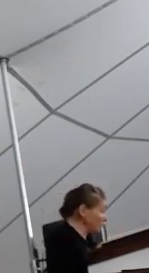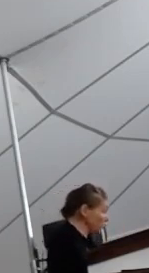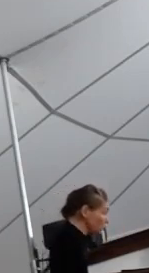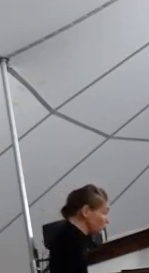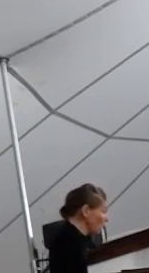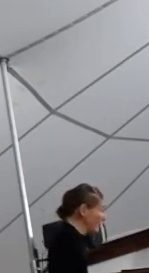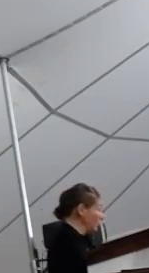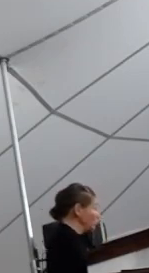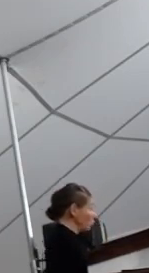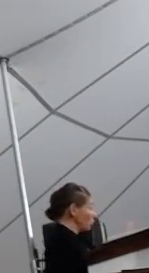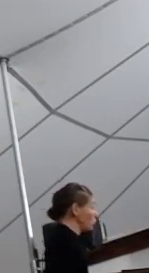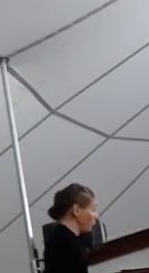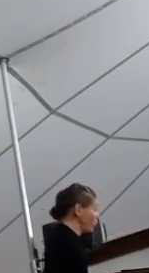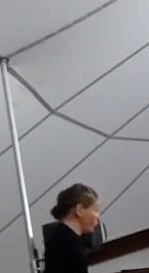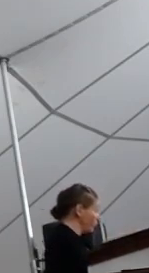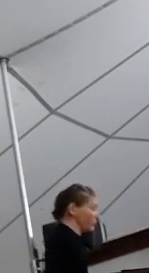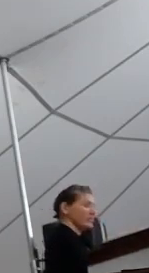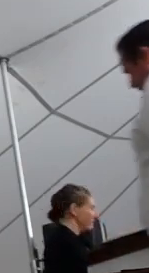Woo, glory.